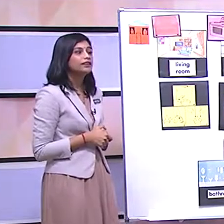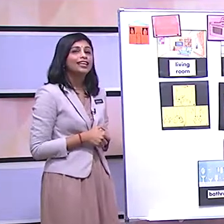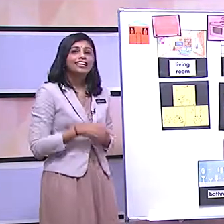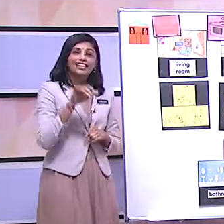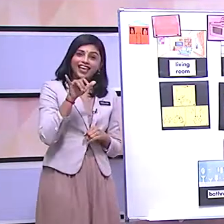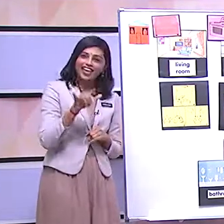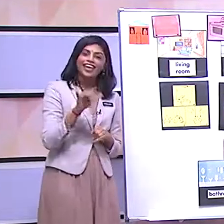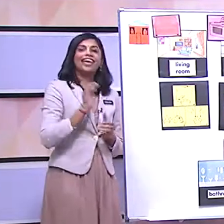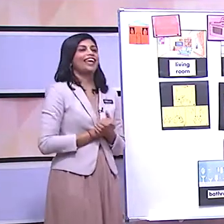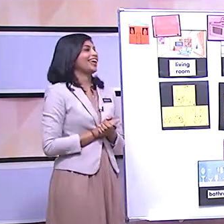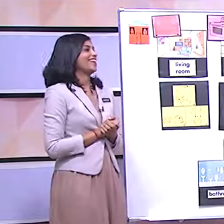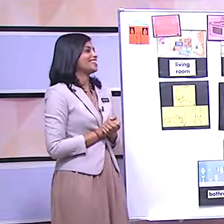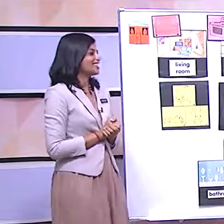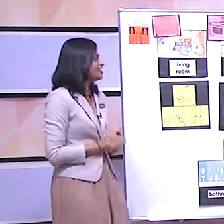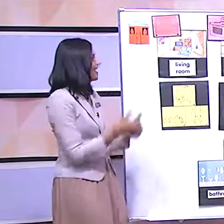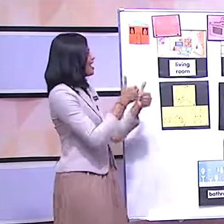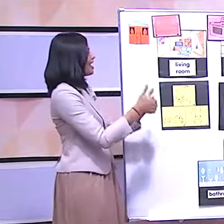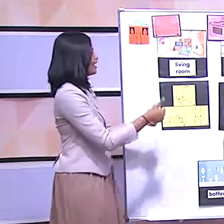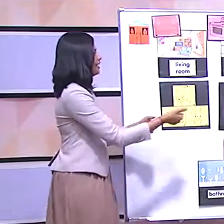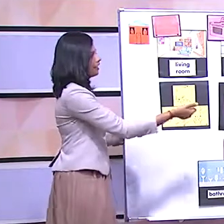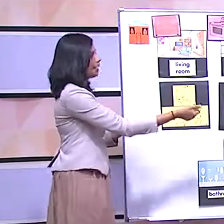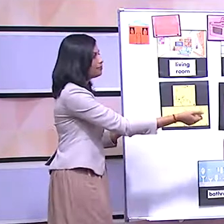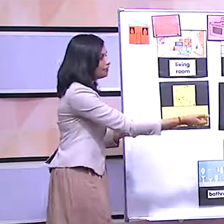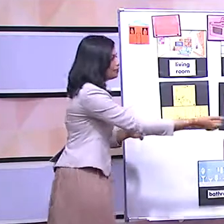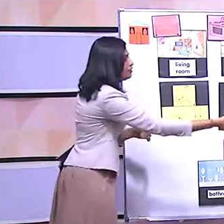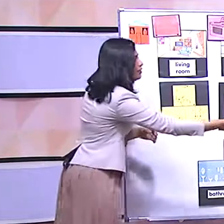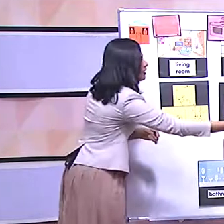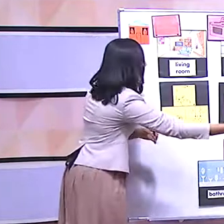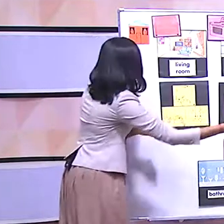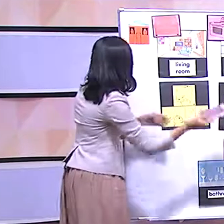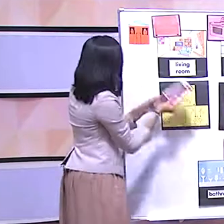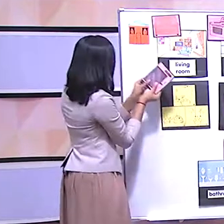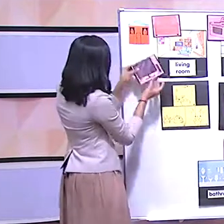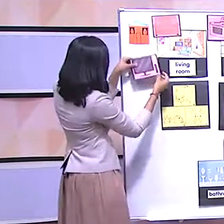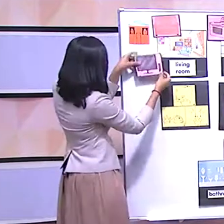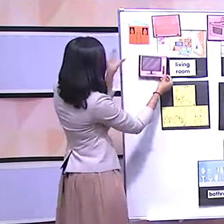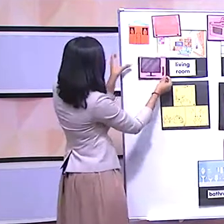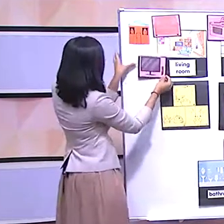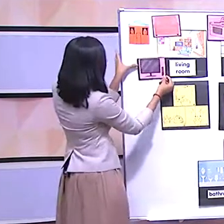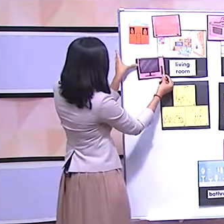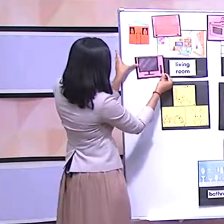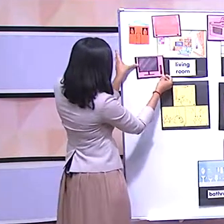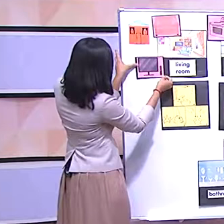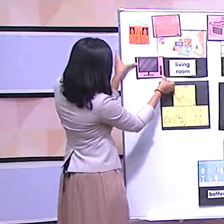room. Yes, correct. Okay, can I help you? Okay. Thank you, teacher. All right.